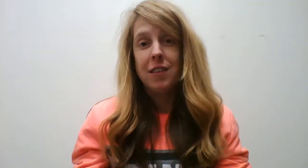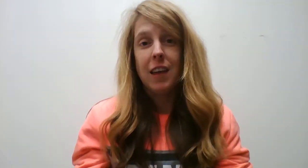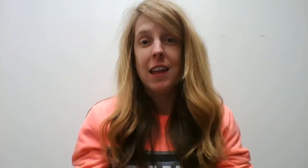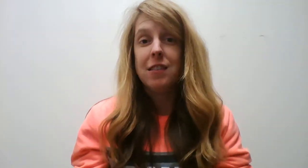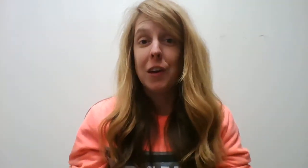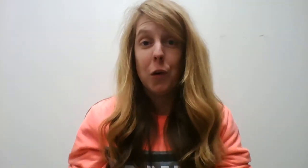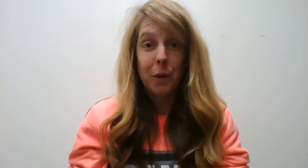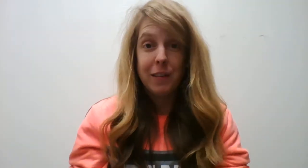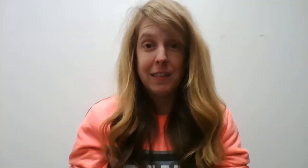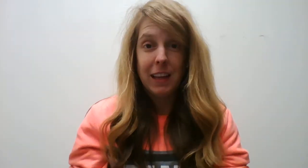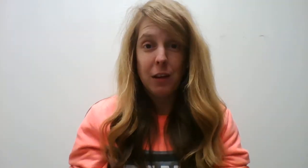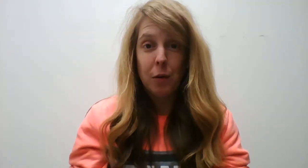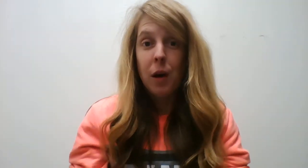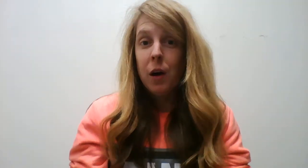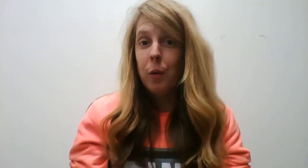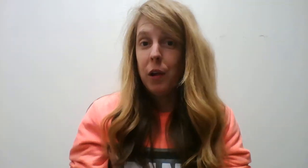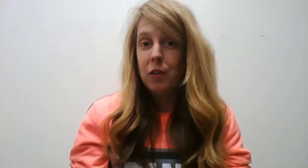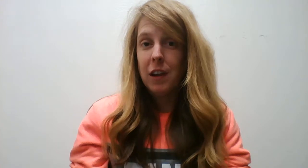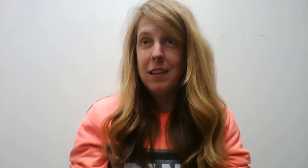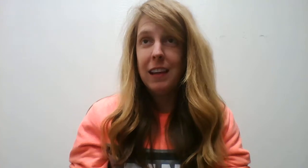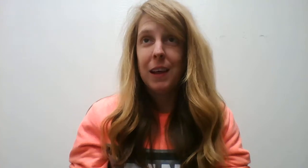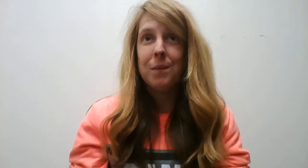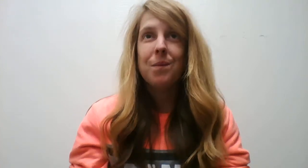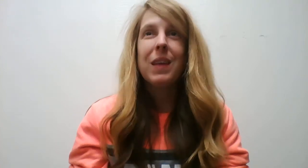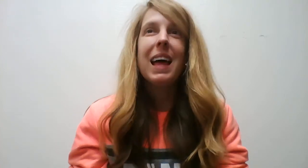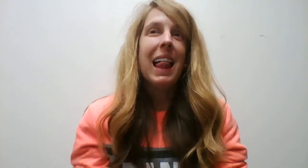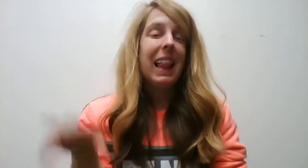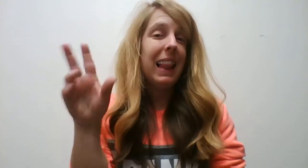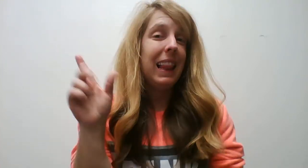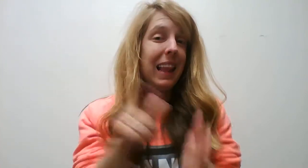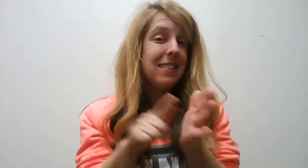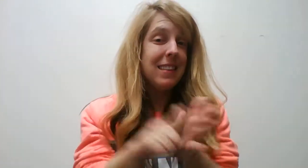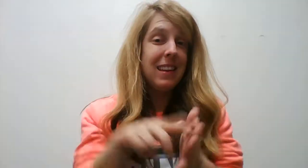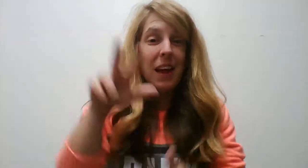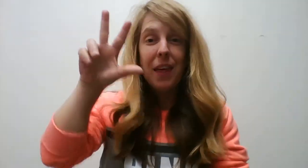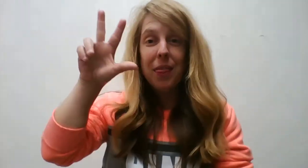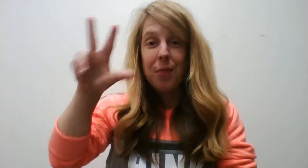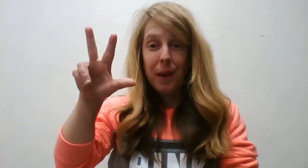and single words that you will use on a daily. Lesson three.